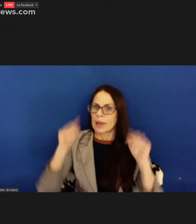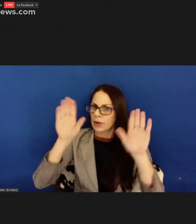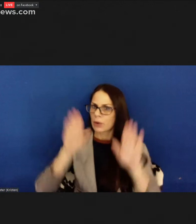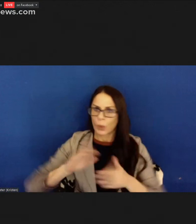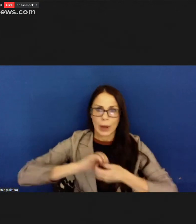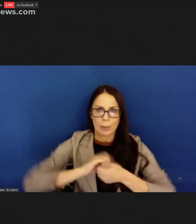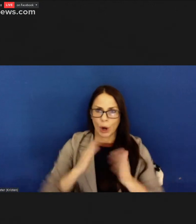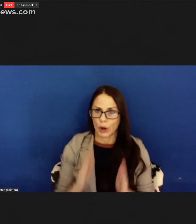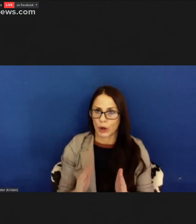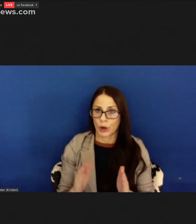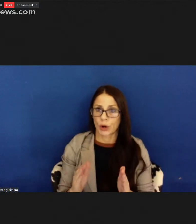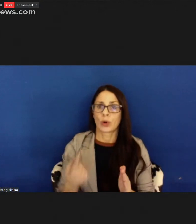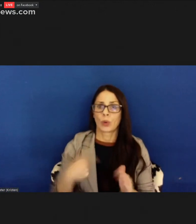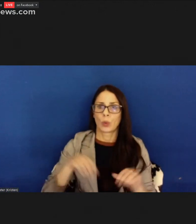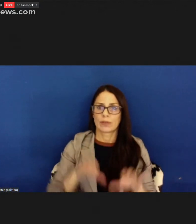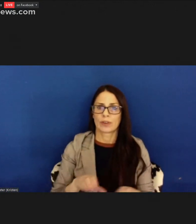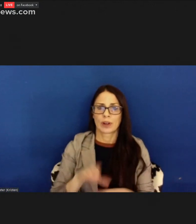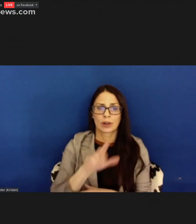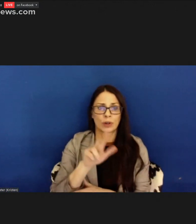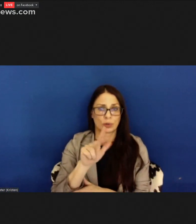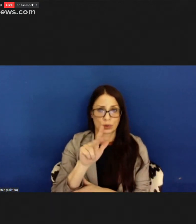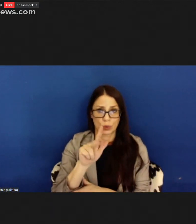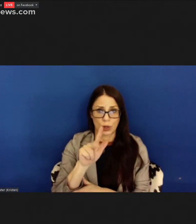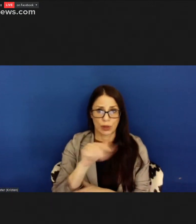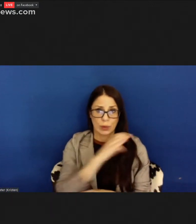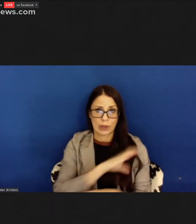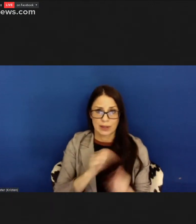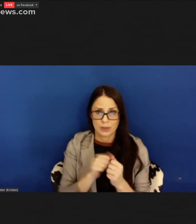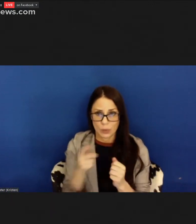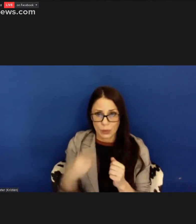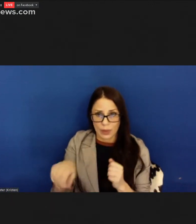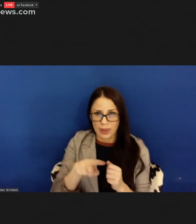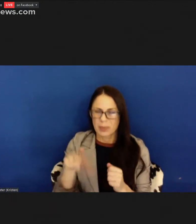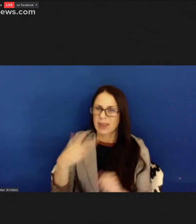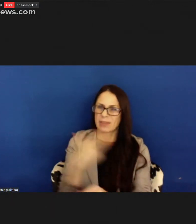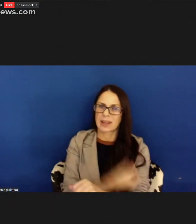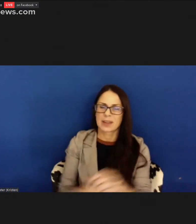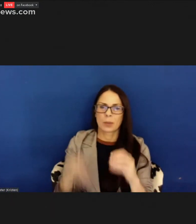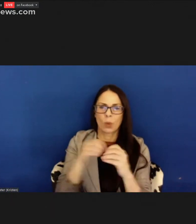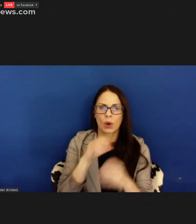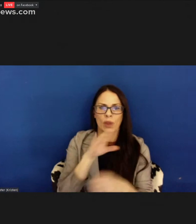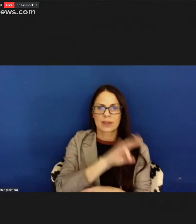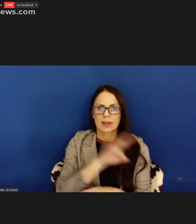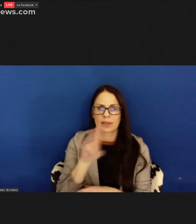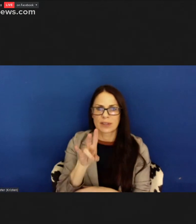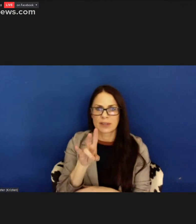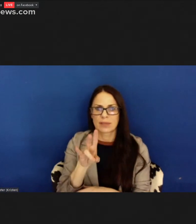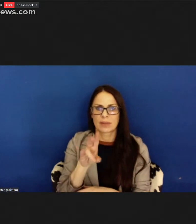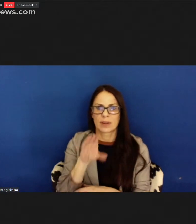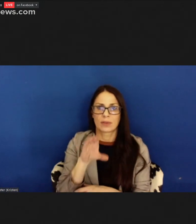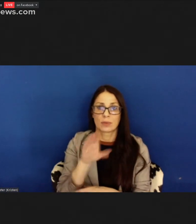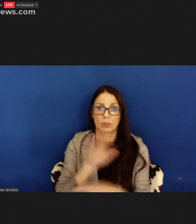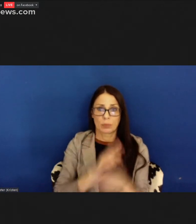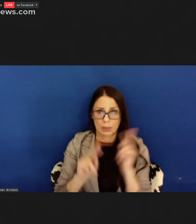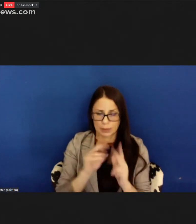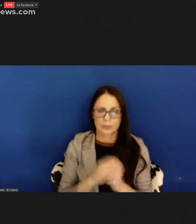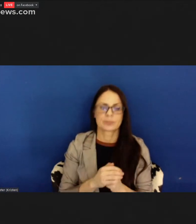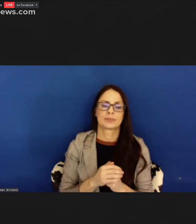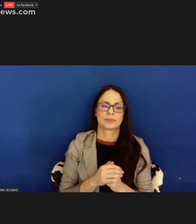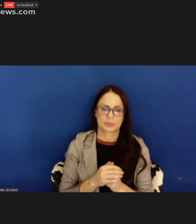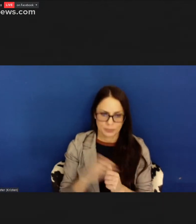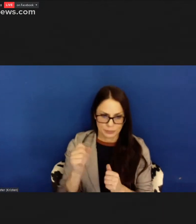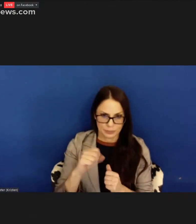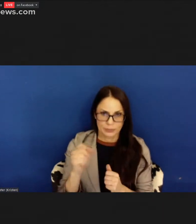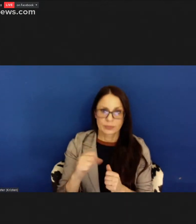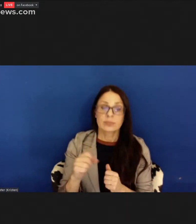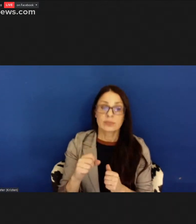We've done 23 clinics with them and have vaccinated more than 7,700 people. There is a national